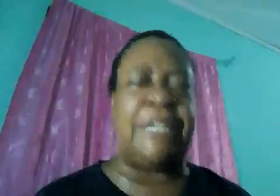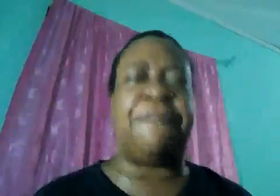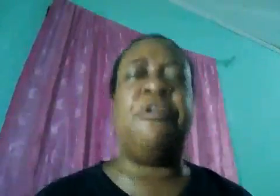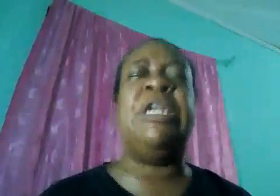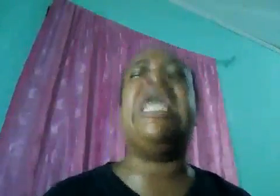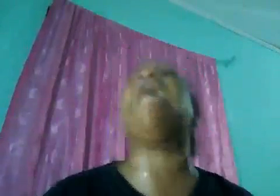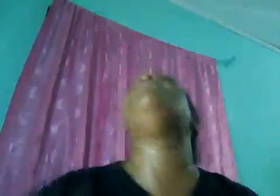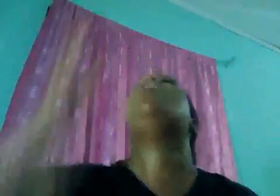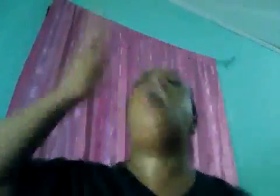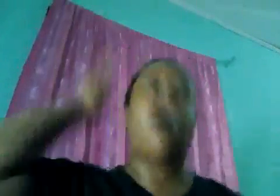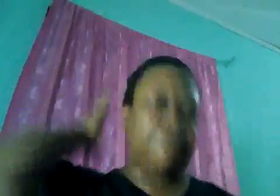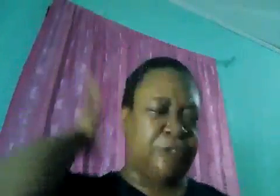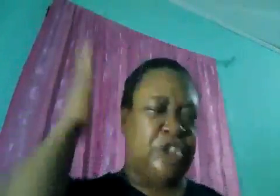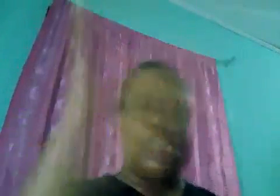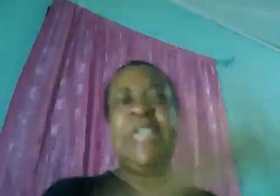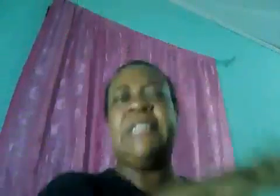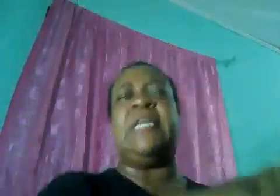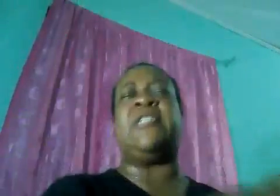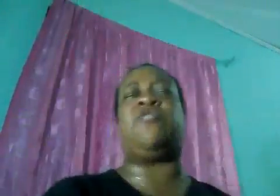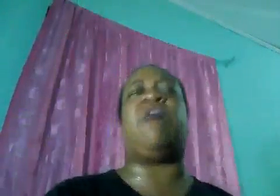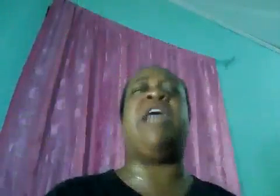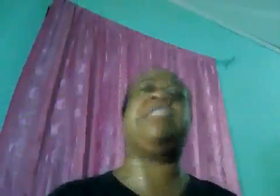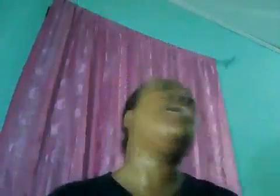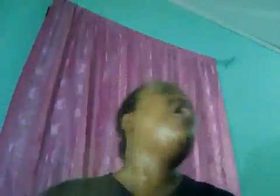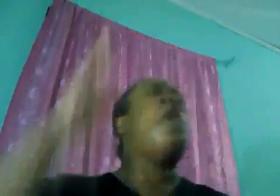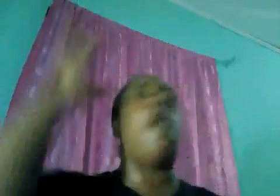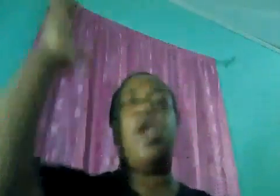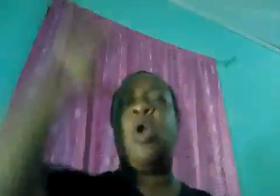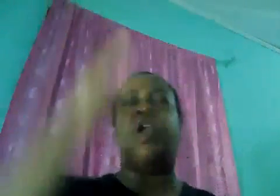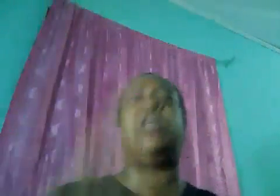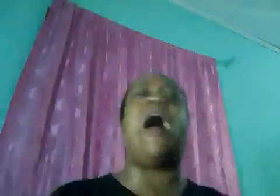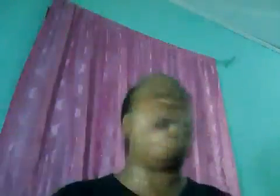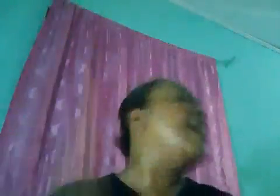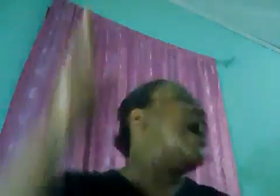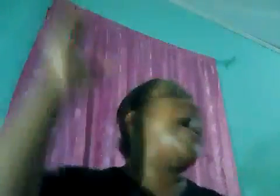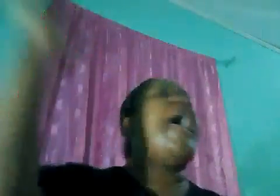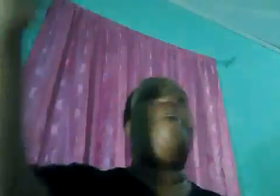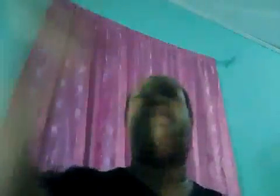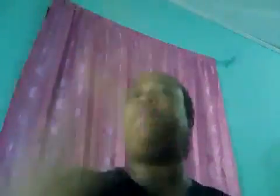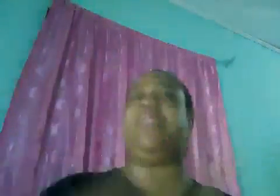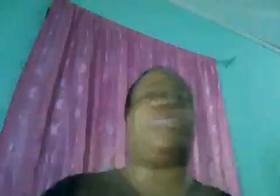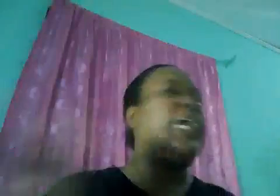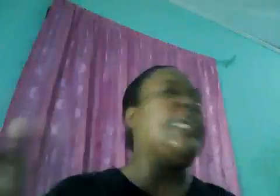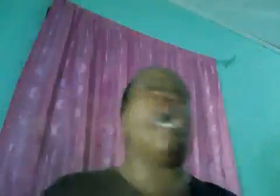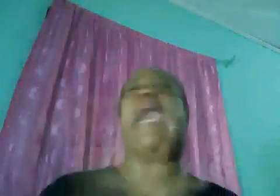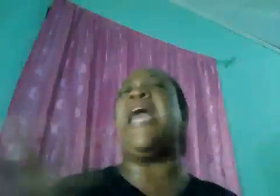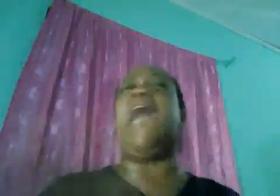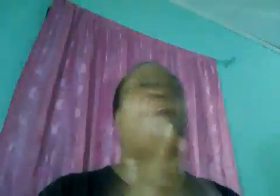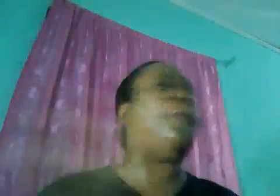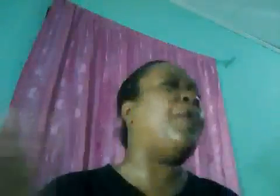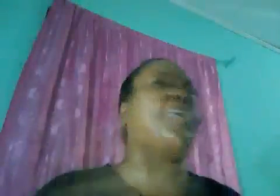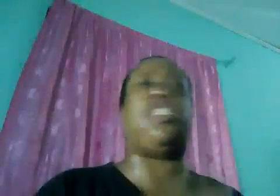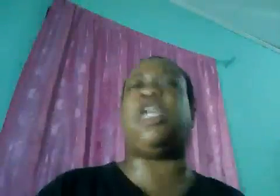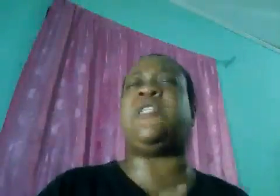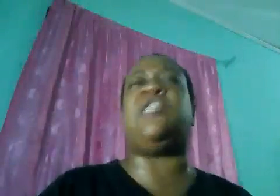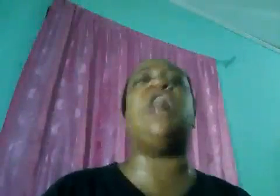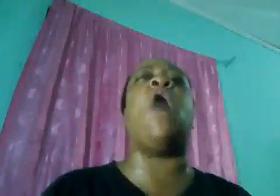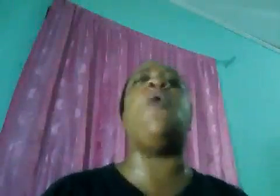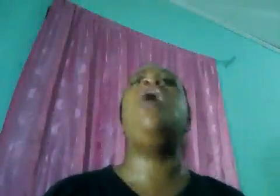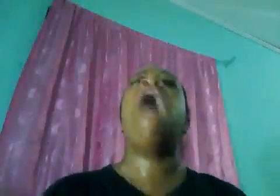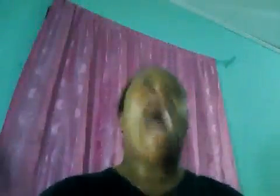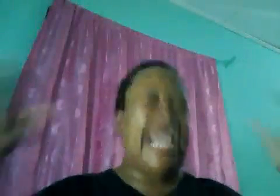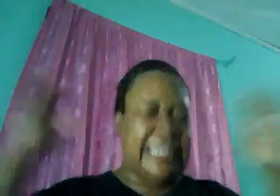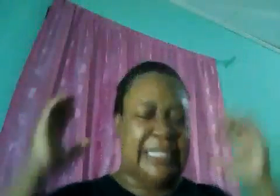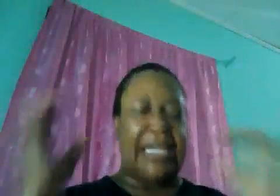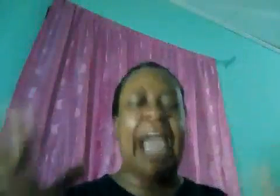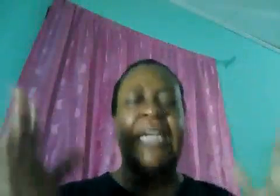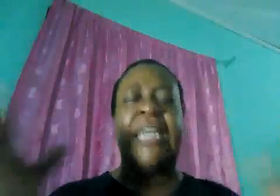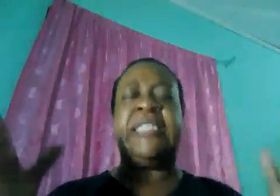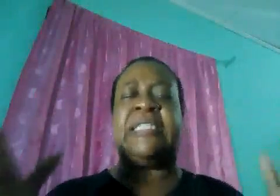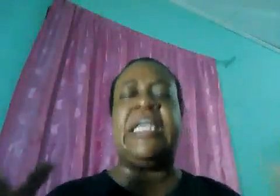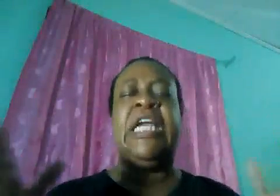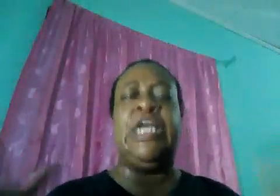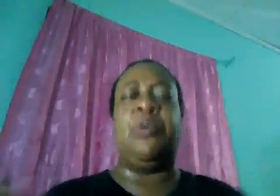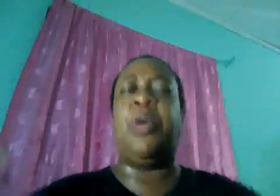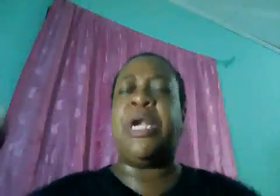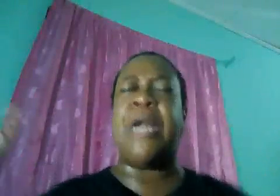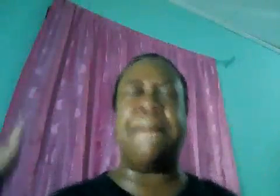name of Jesus Christ. Oh Lord God, everything that I have prayed just now, I sign and seal it with the blood